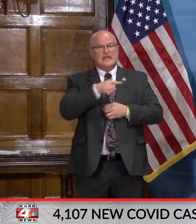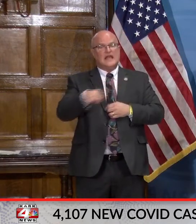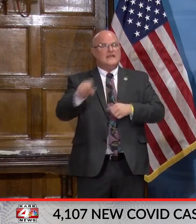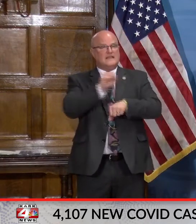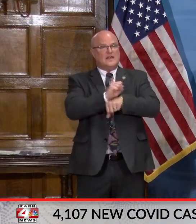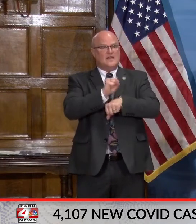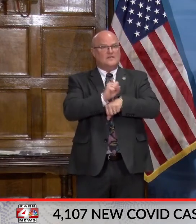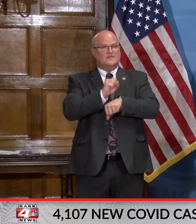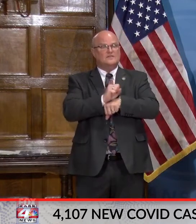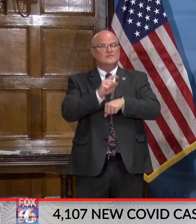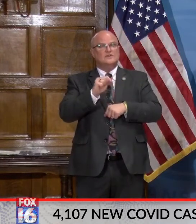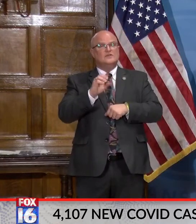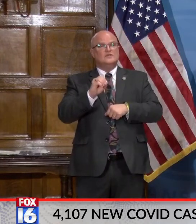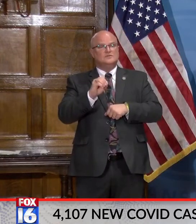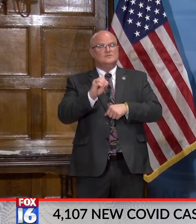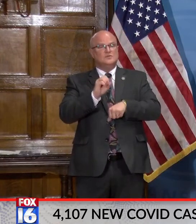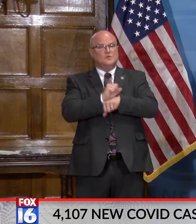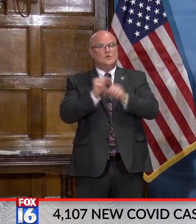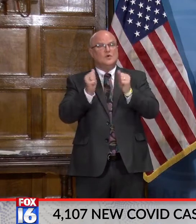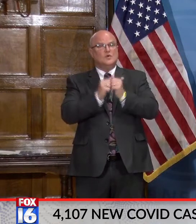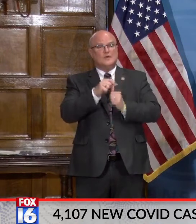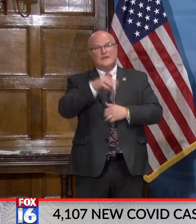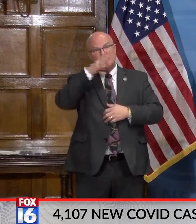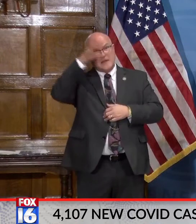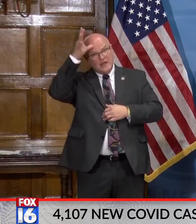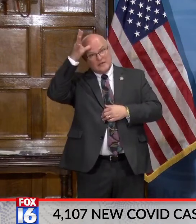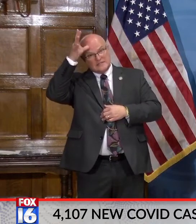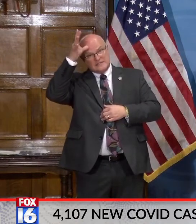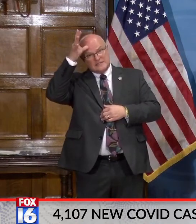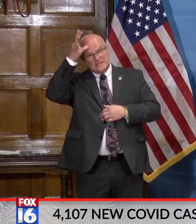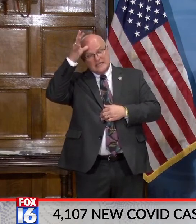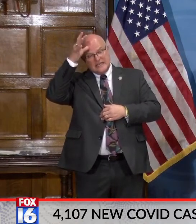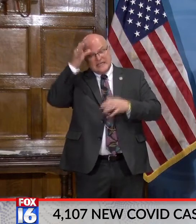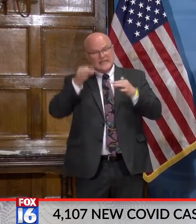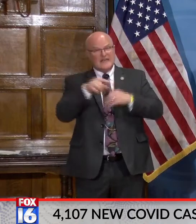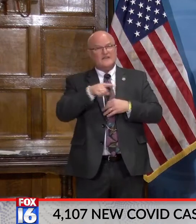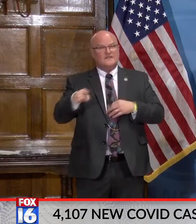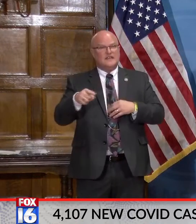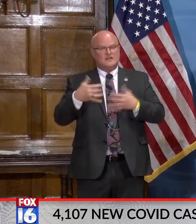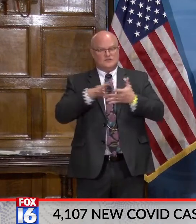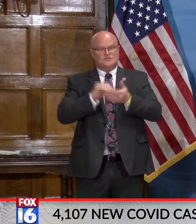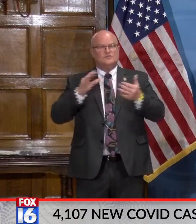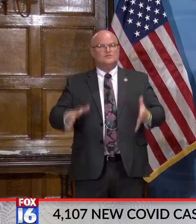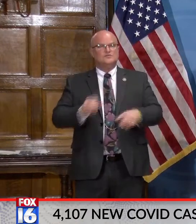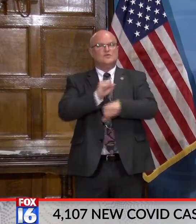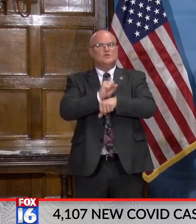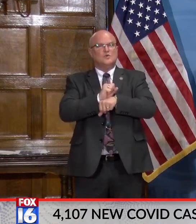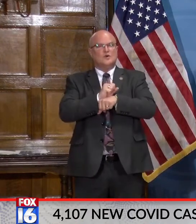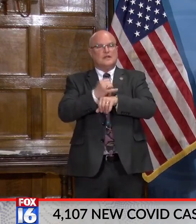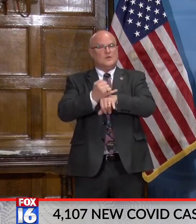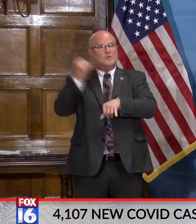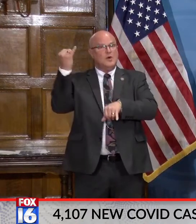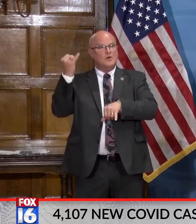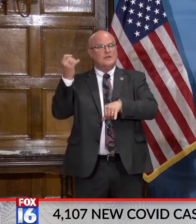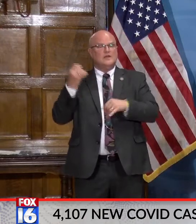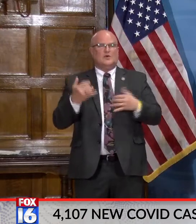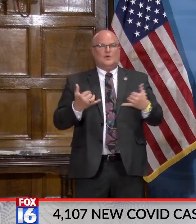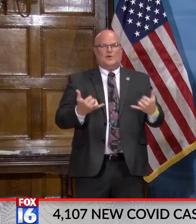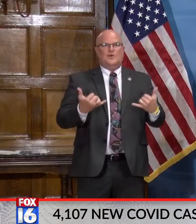to work with their parents if their students are working remotely or